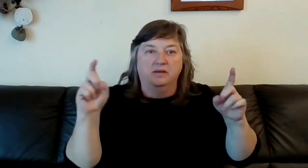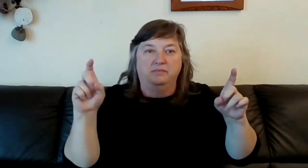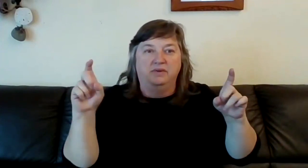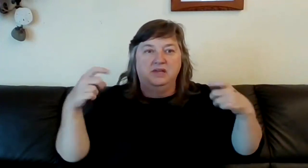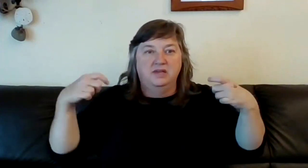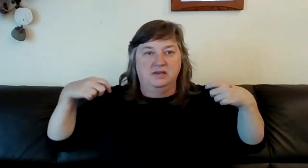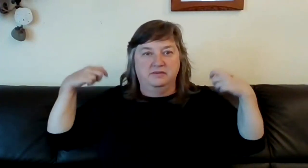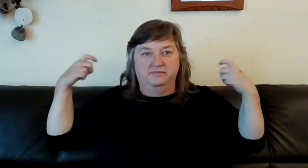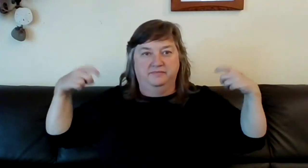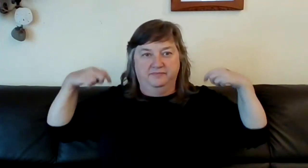PE.